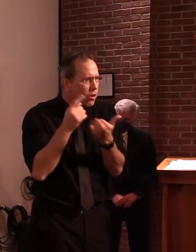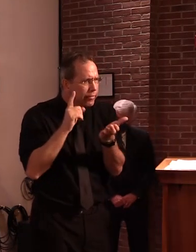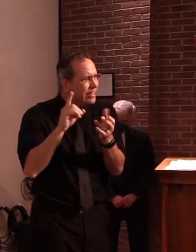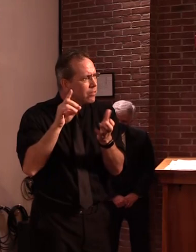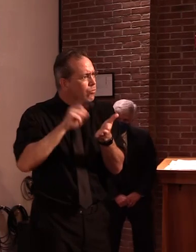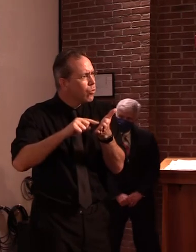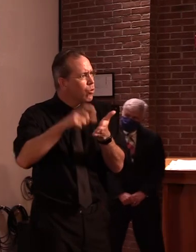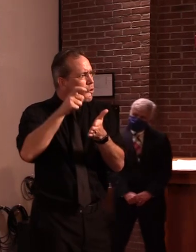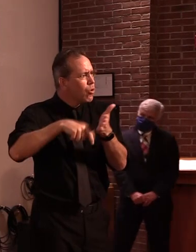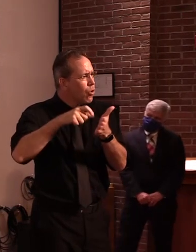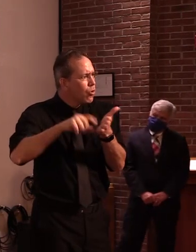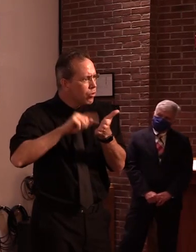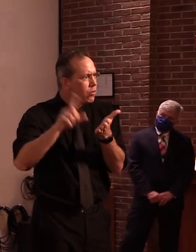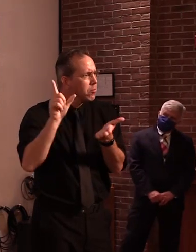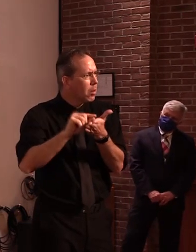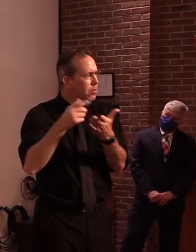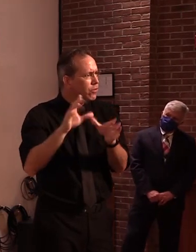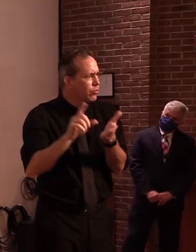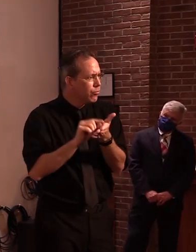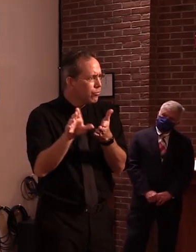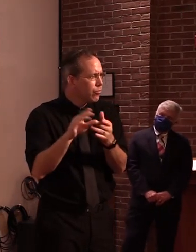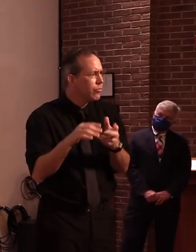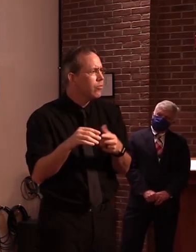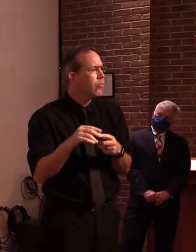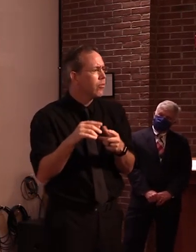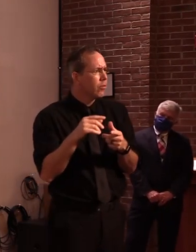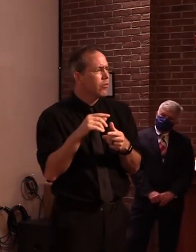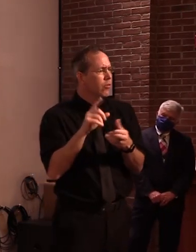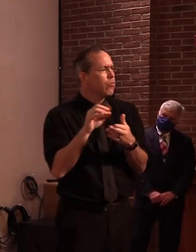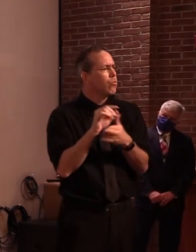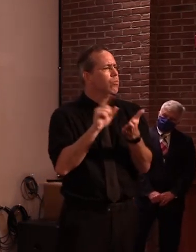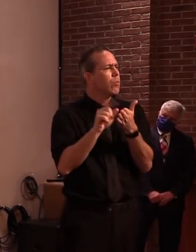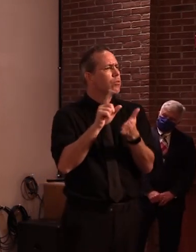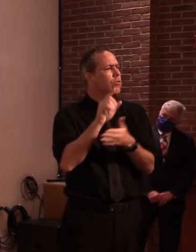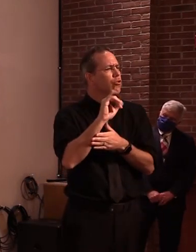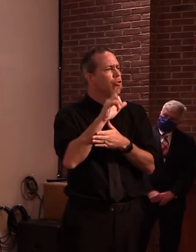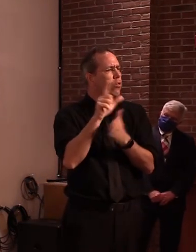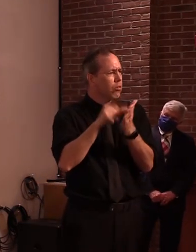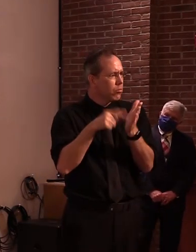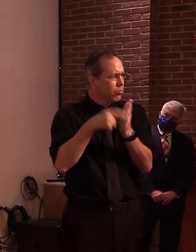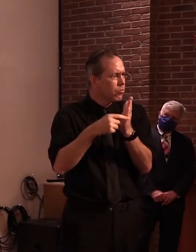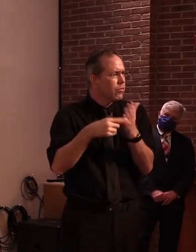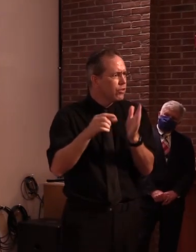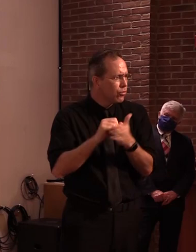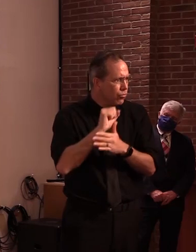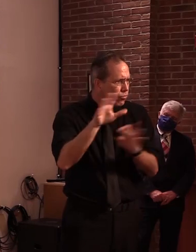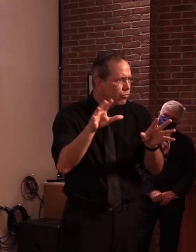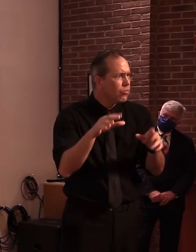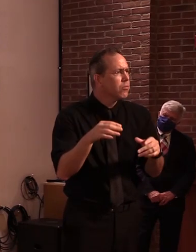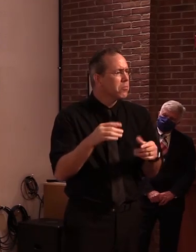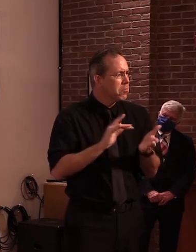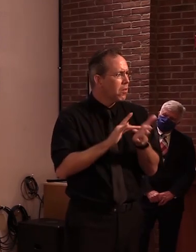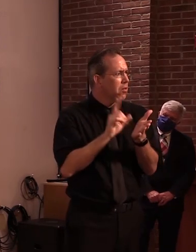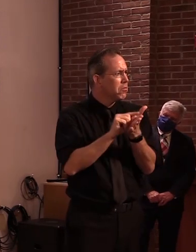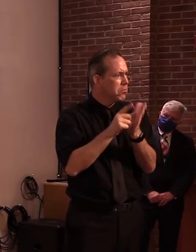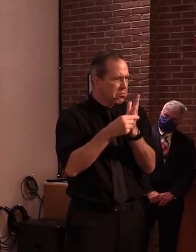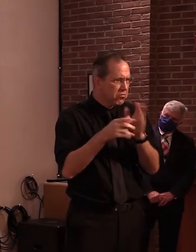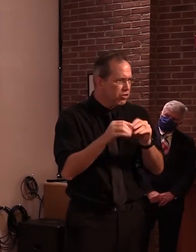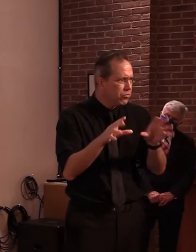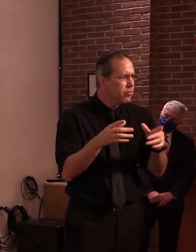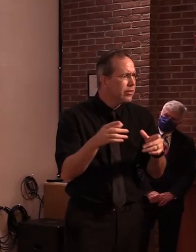an editorial, I believe, in the journal Pediatrics from their review of that literature. So it's not just